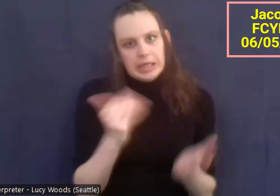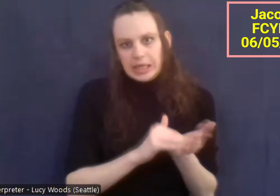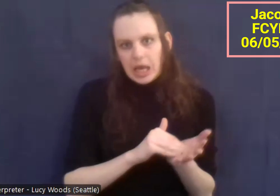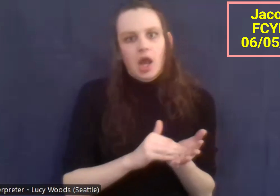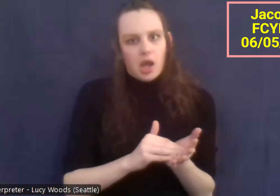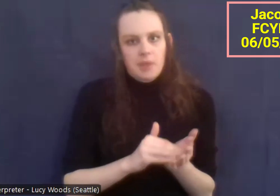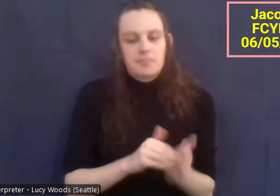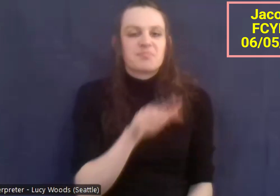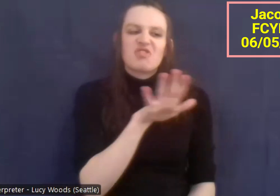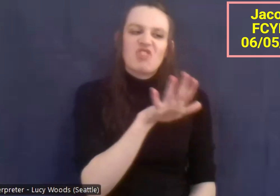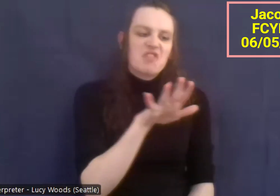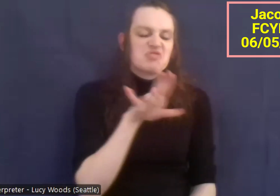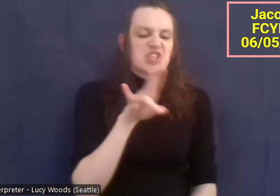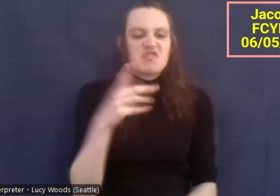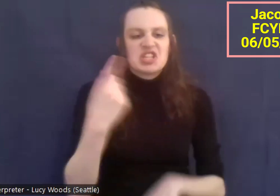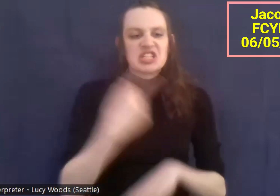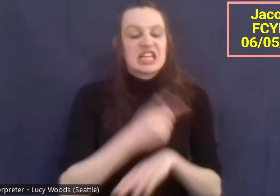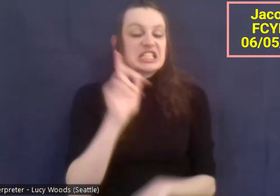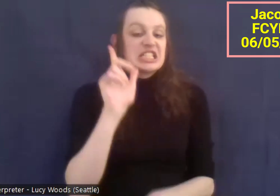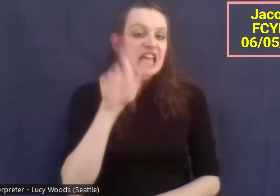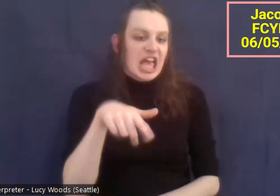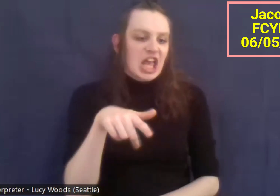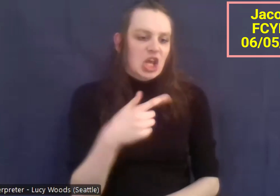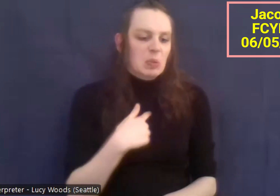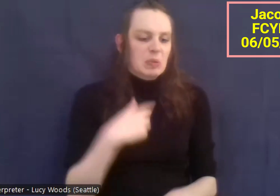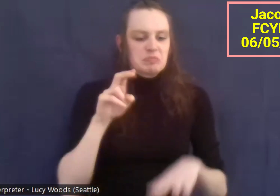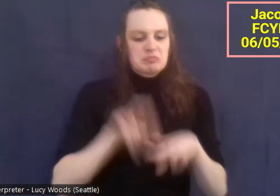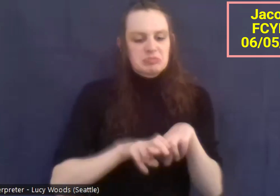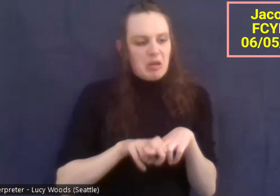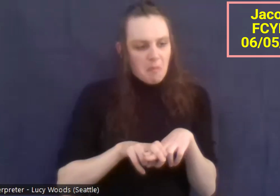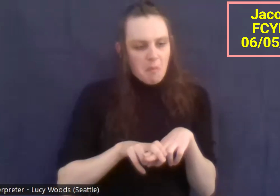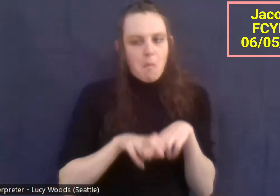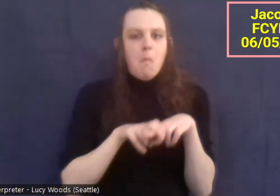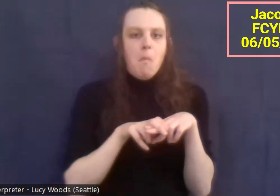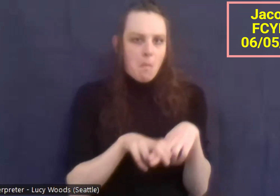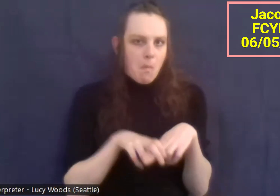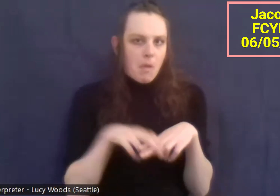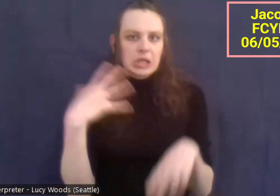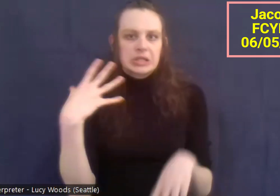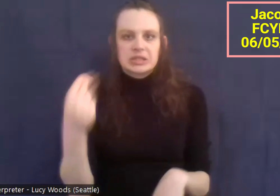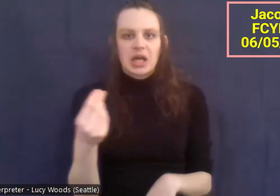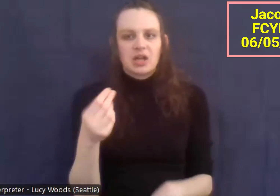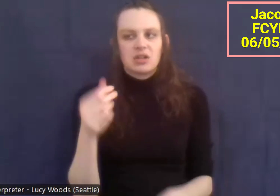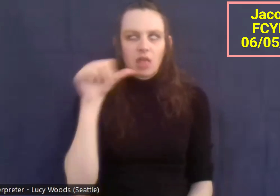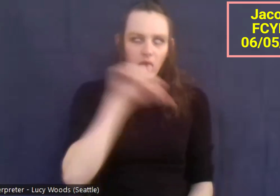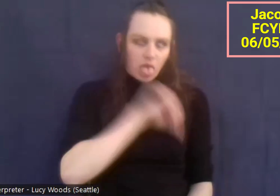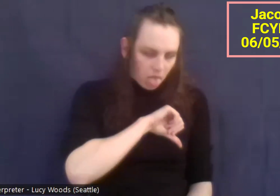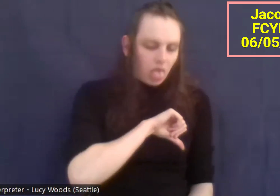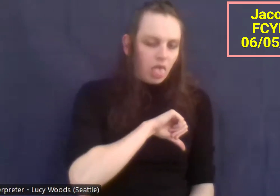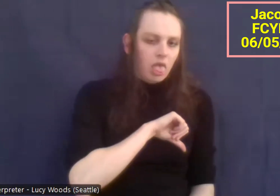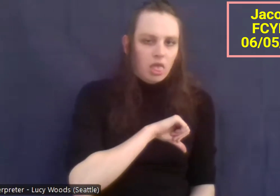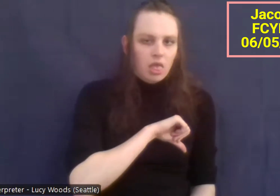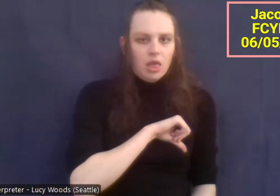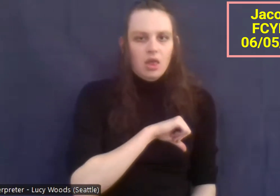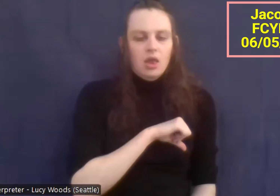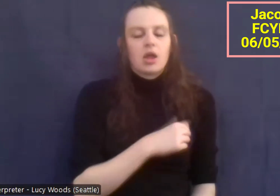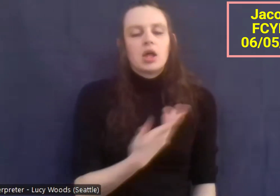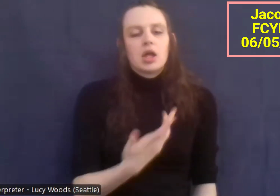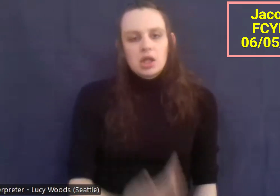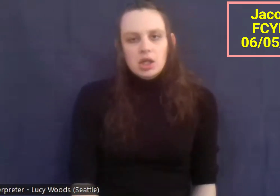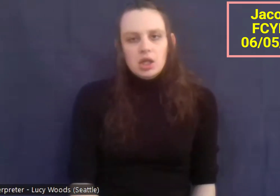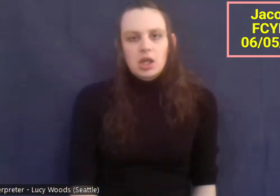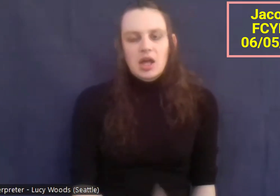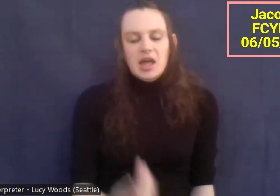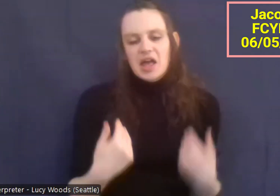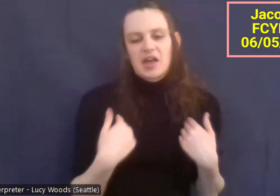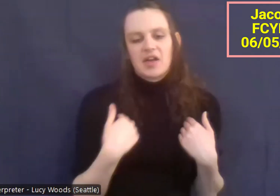5 to 7 days later, I was sitting next to that school bus and I was drunk. I was sitting there and I had like a